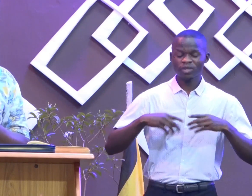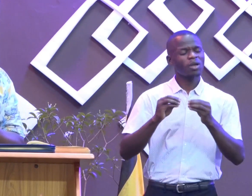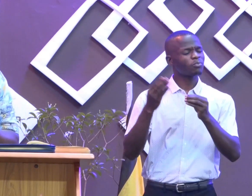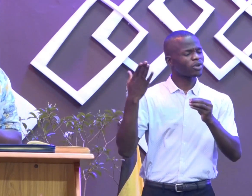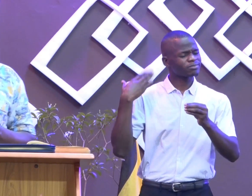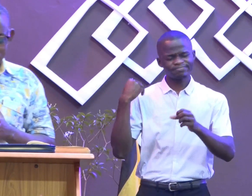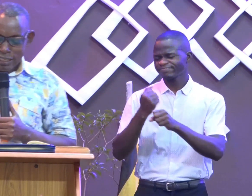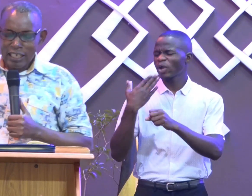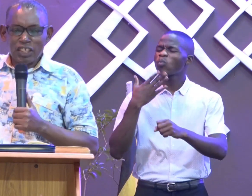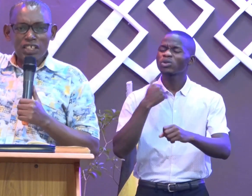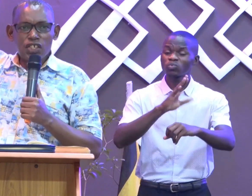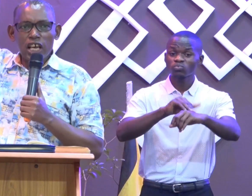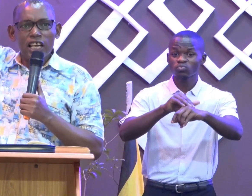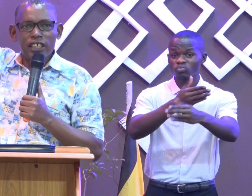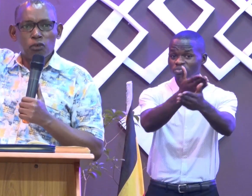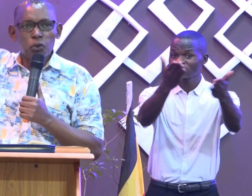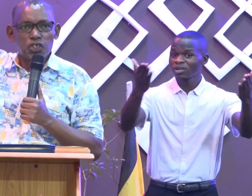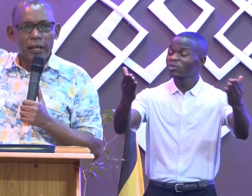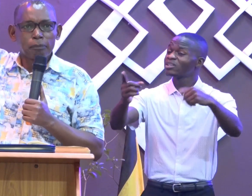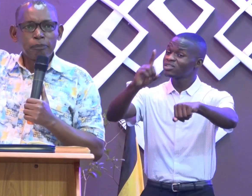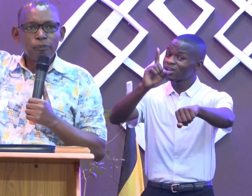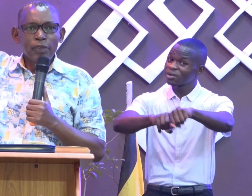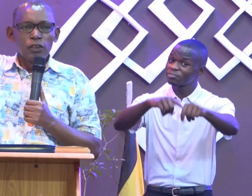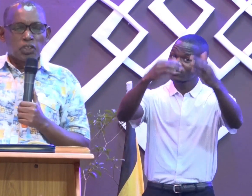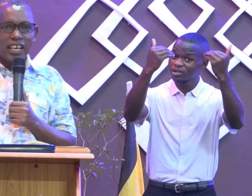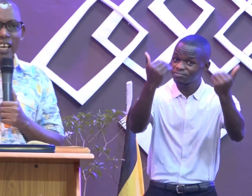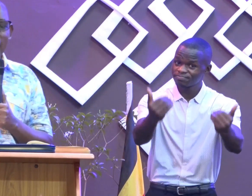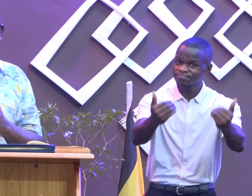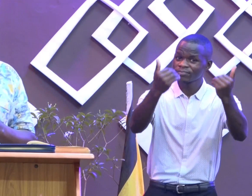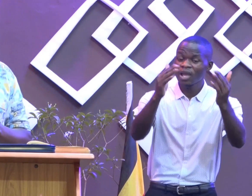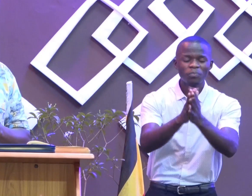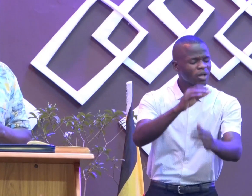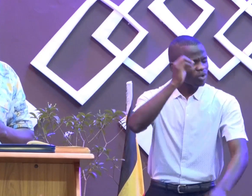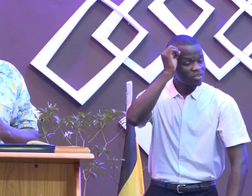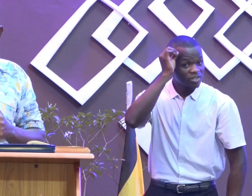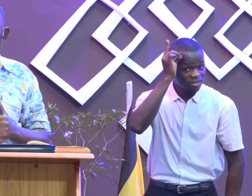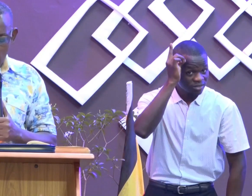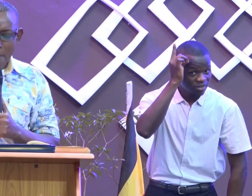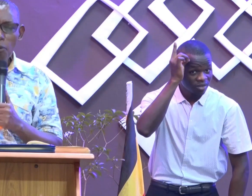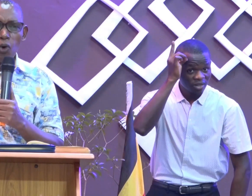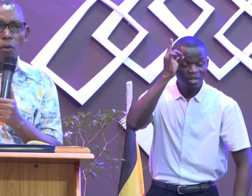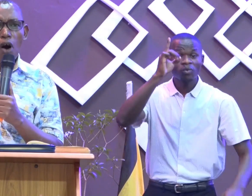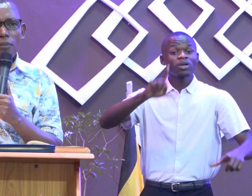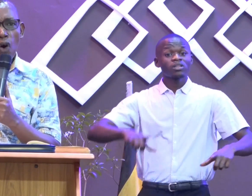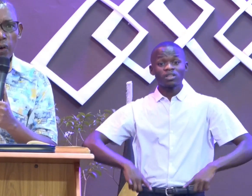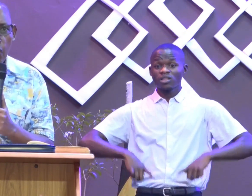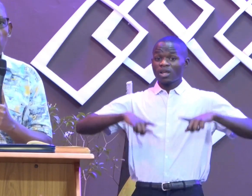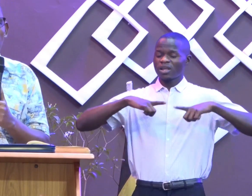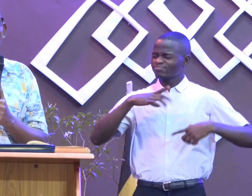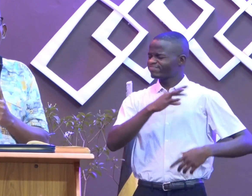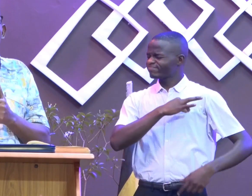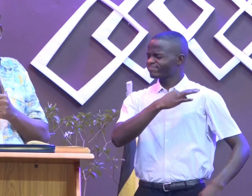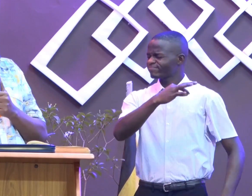njagala kubakoowoola. Ekiseera kituuse. Tutegeere nti obulamu buno